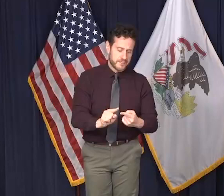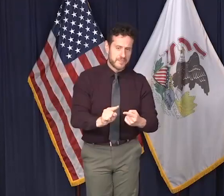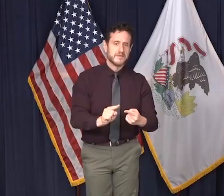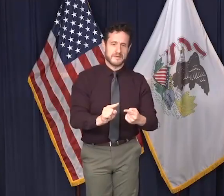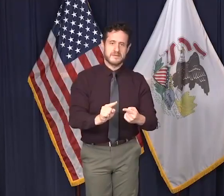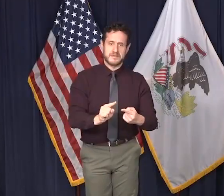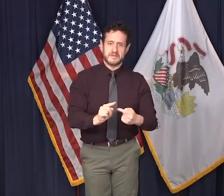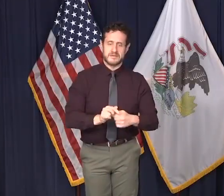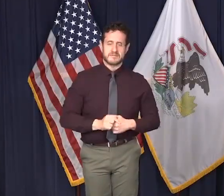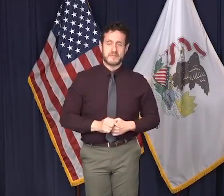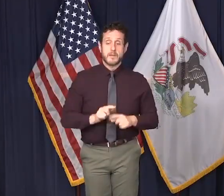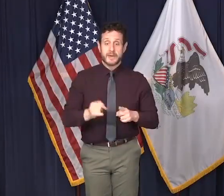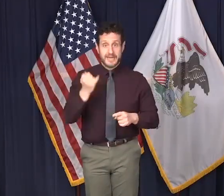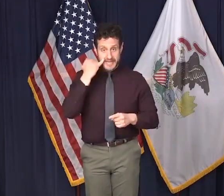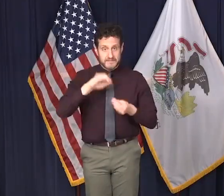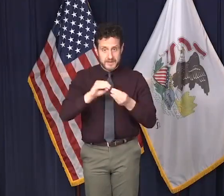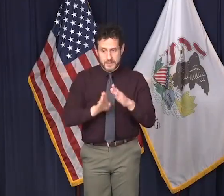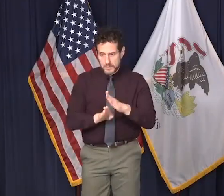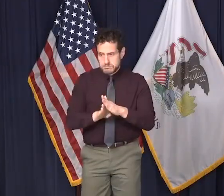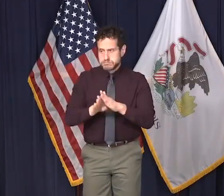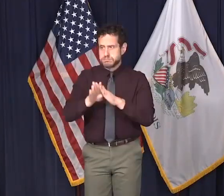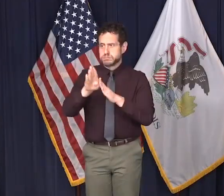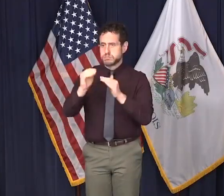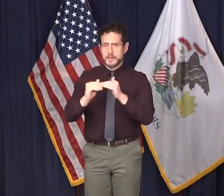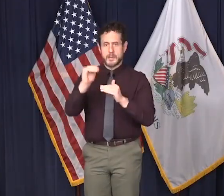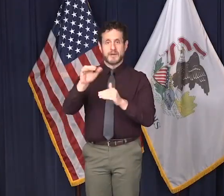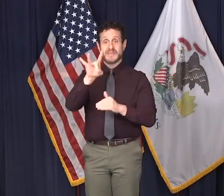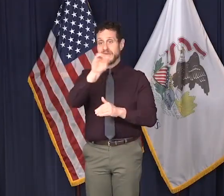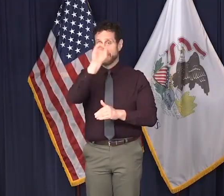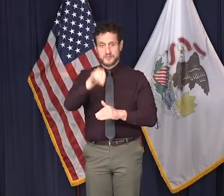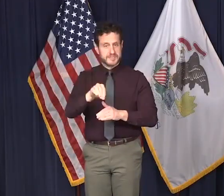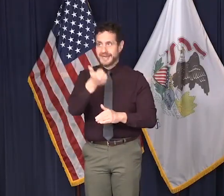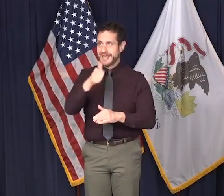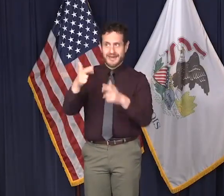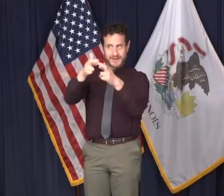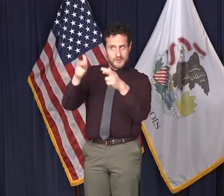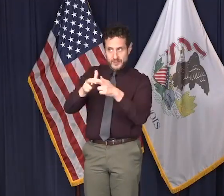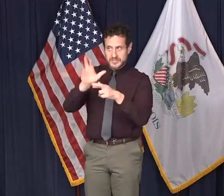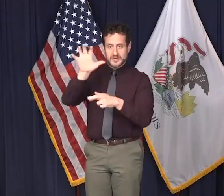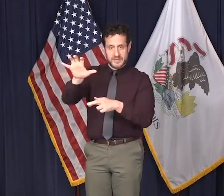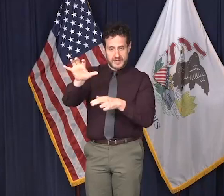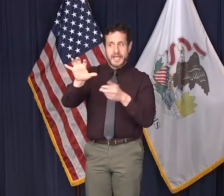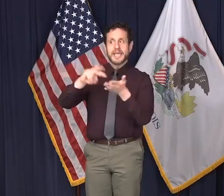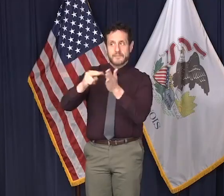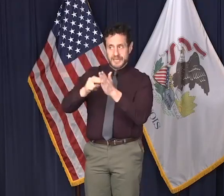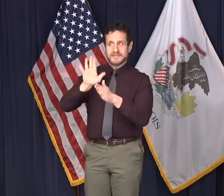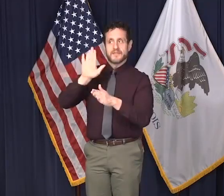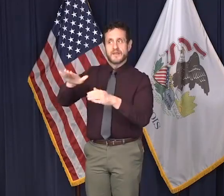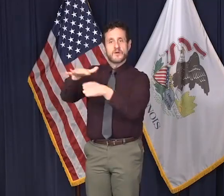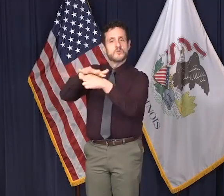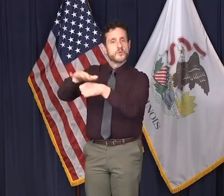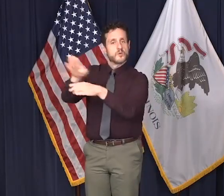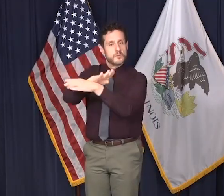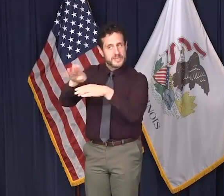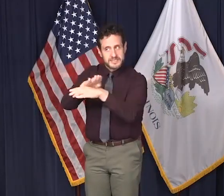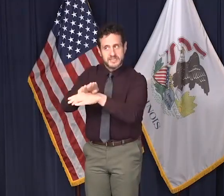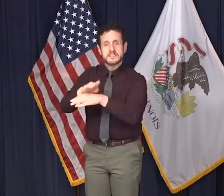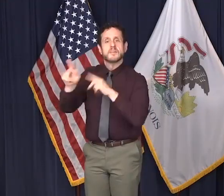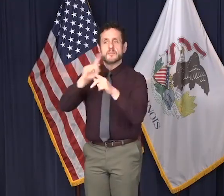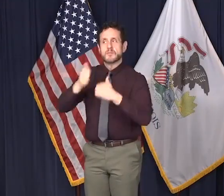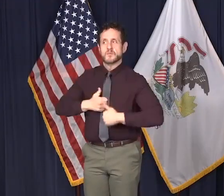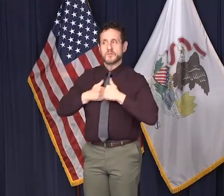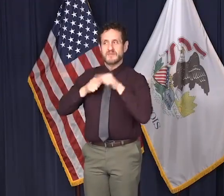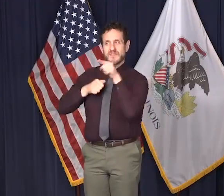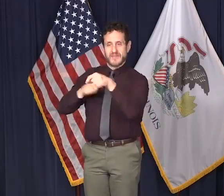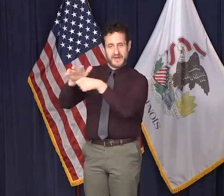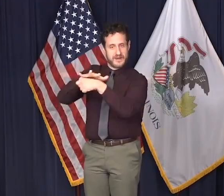pushes back up past 8% in any region, that's a problem of local businesses and residents not following